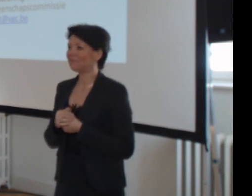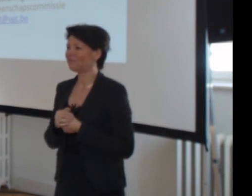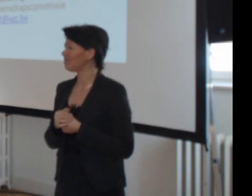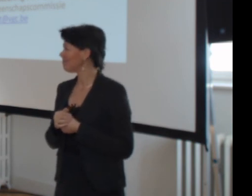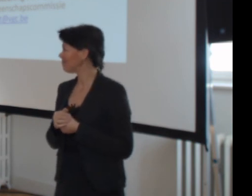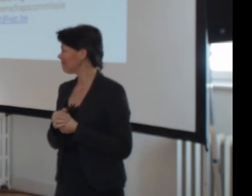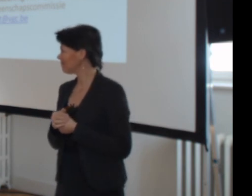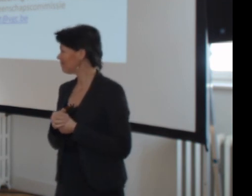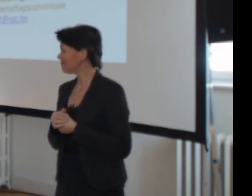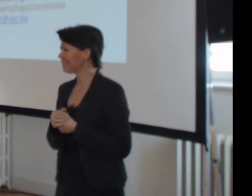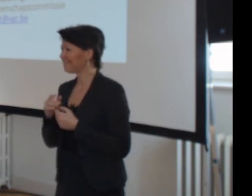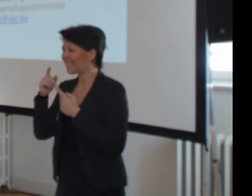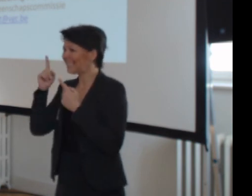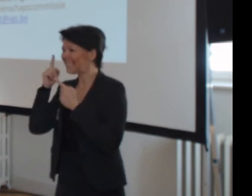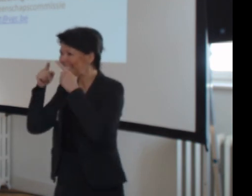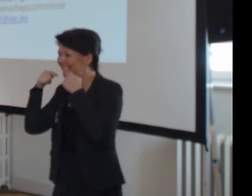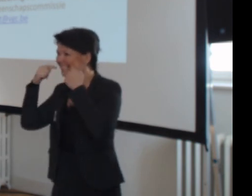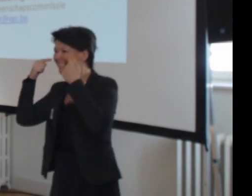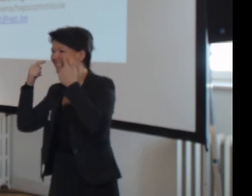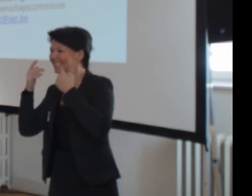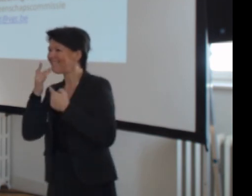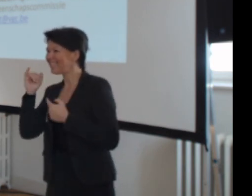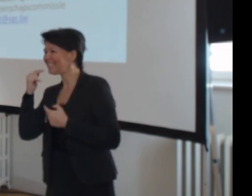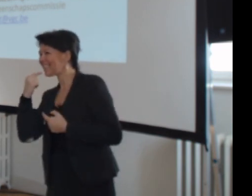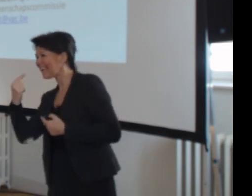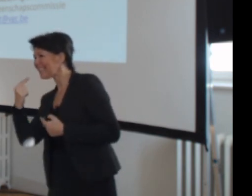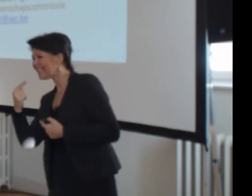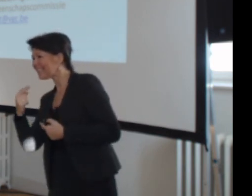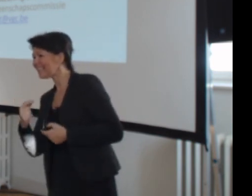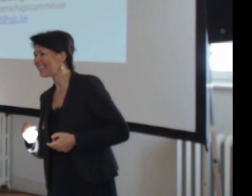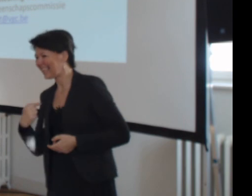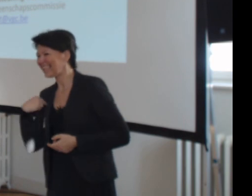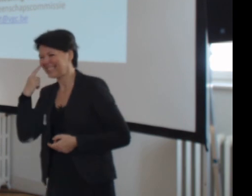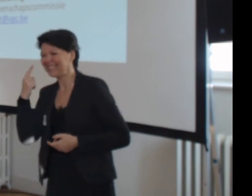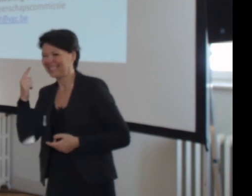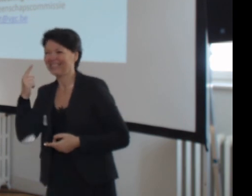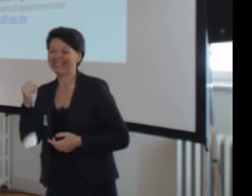And Tanya, I see you smiling. You want to say something about it?